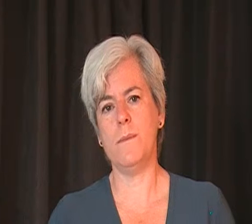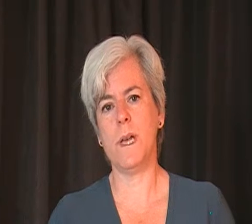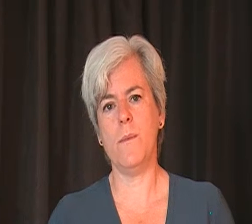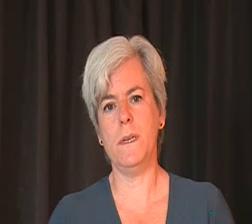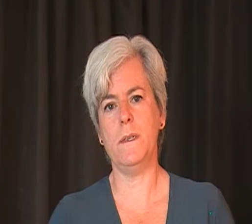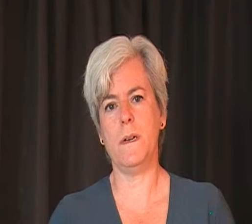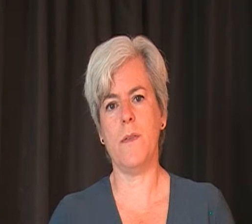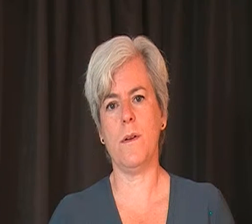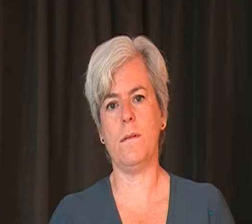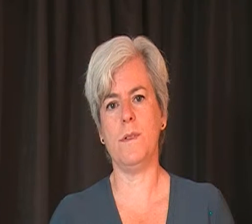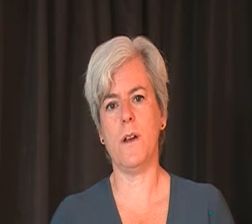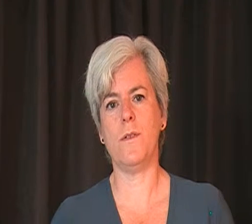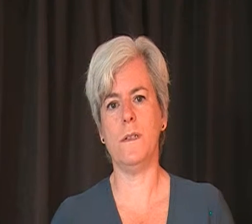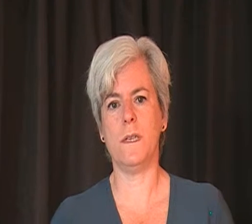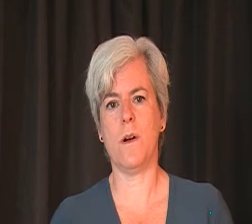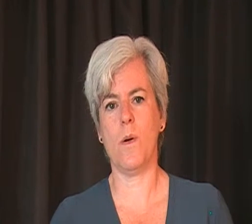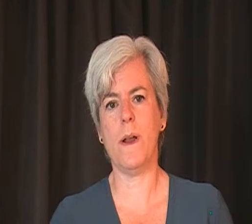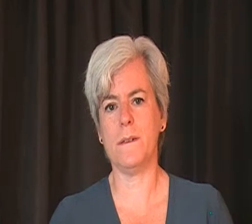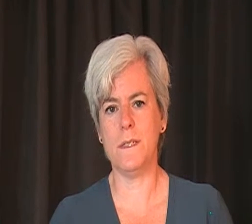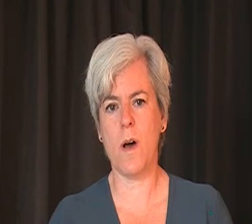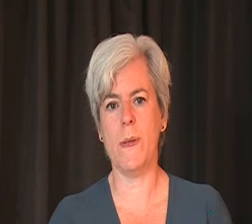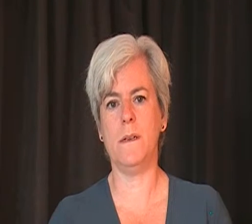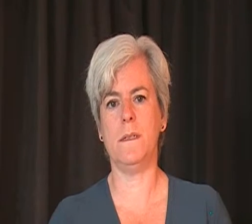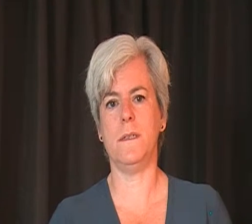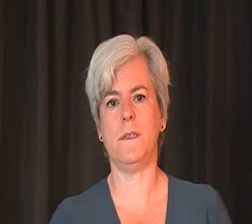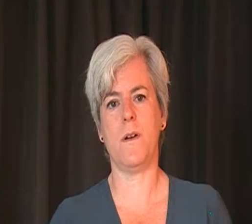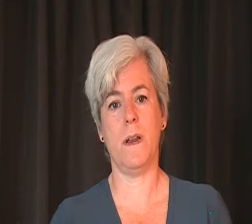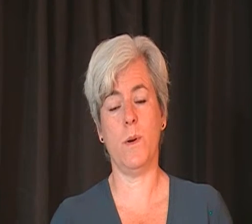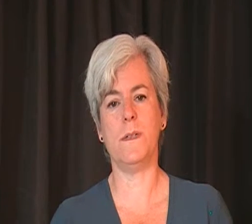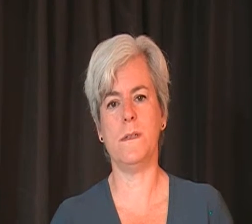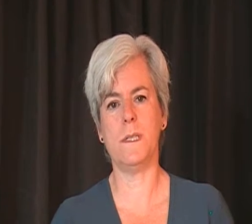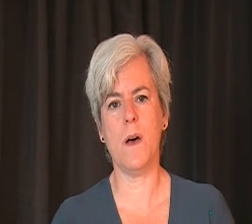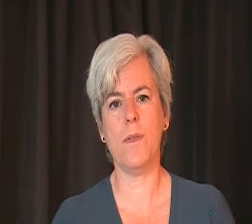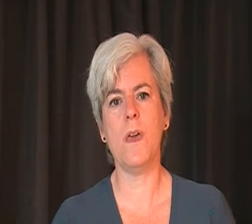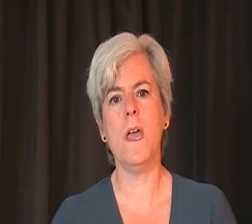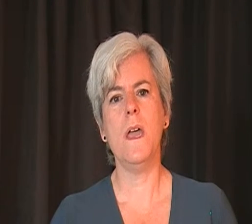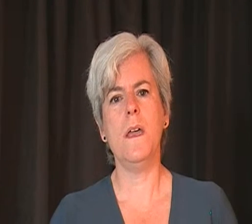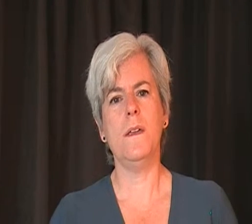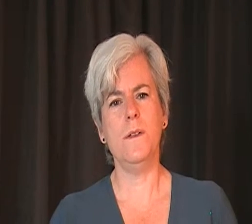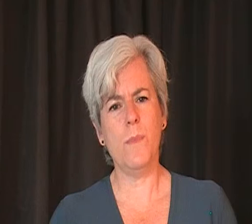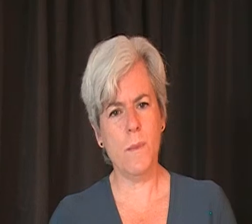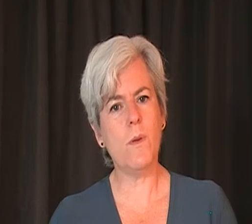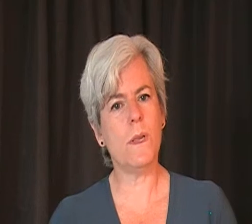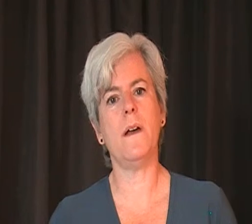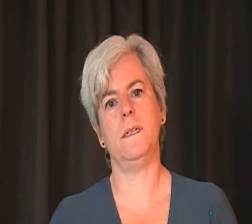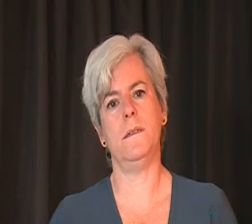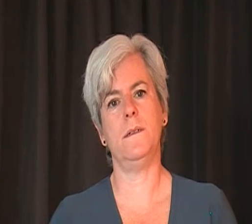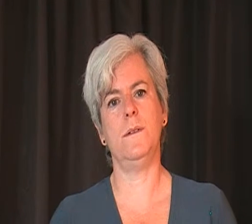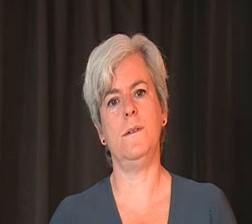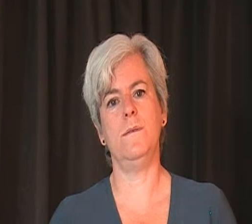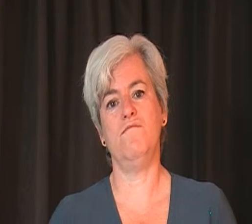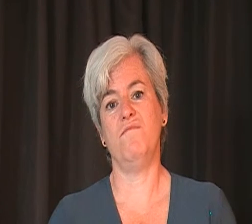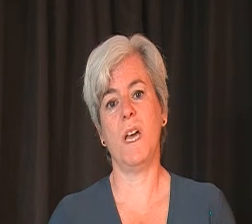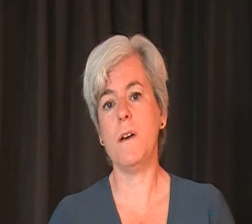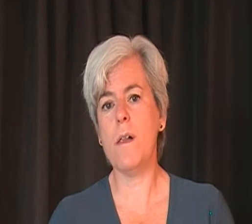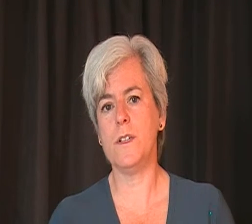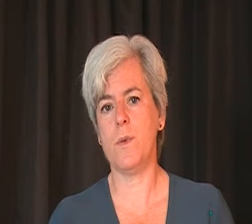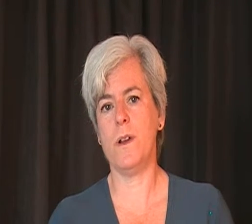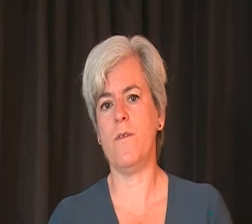sometimes companies in other countries that aren't quite as dominant as our neighbor to the south, you may be reluctant to acknowledge where you're